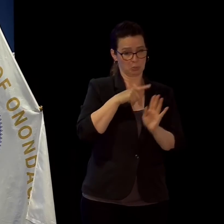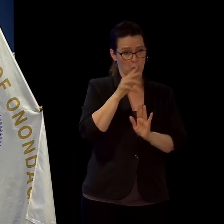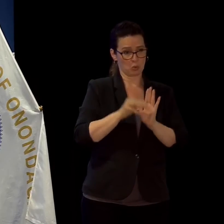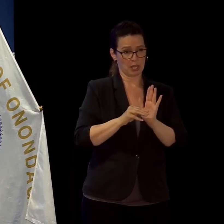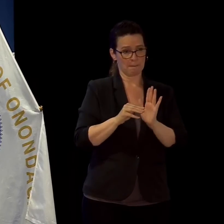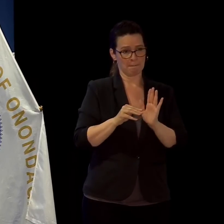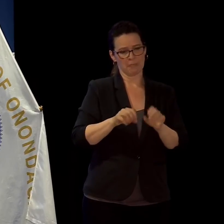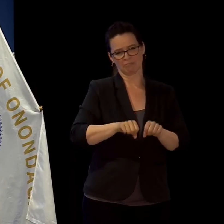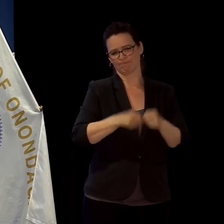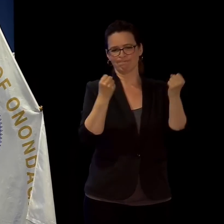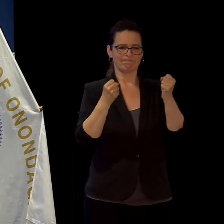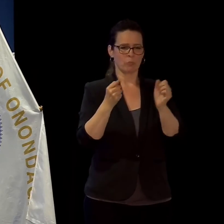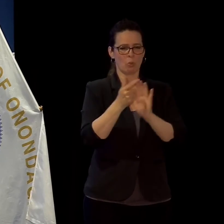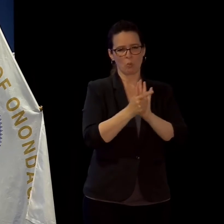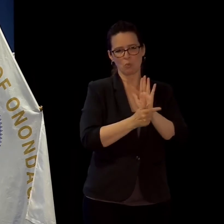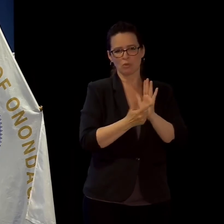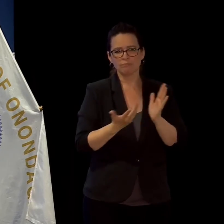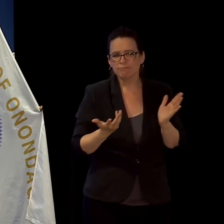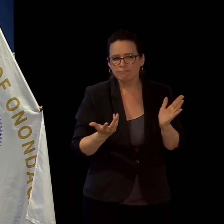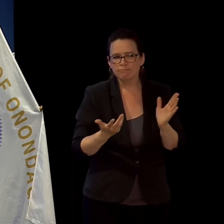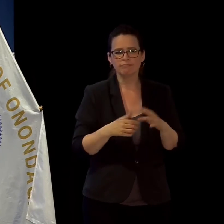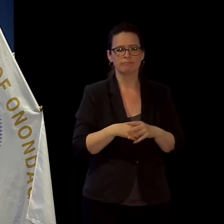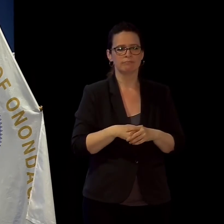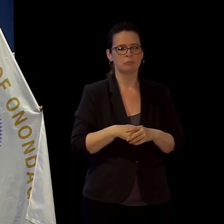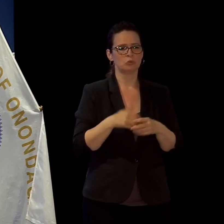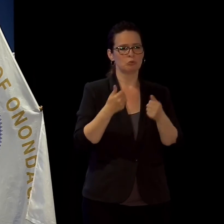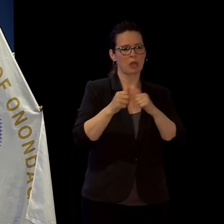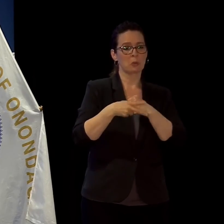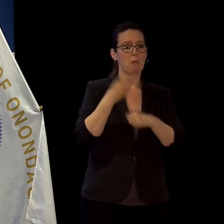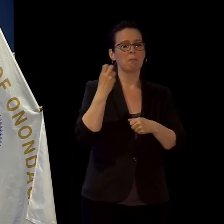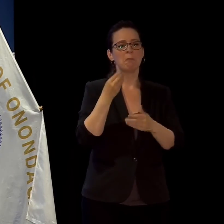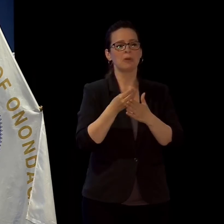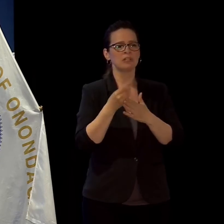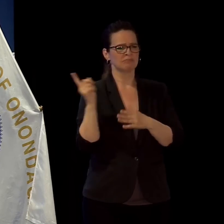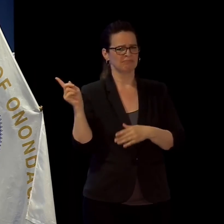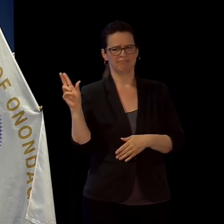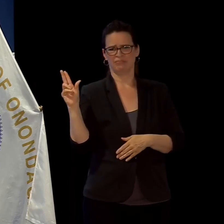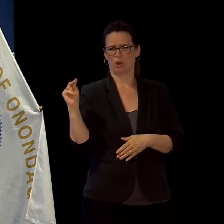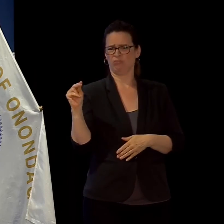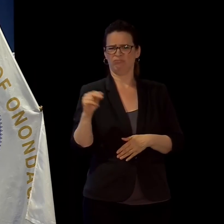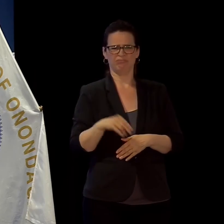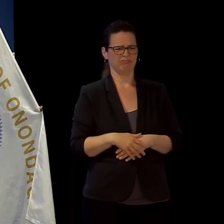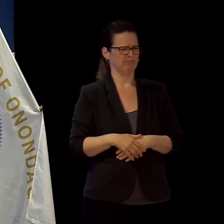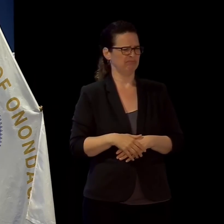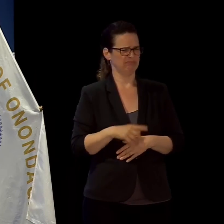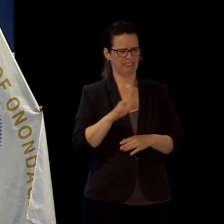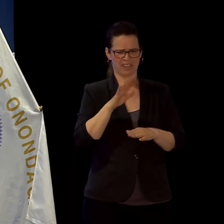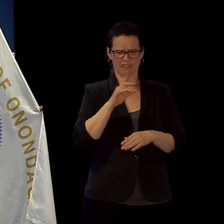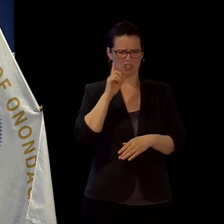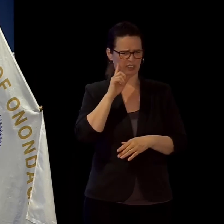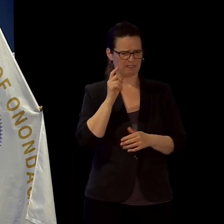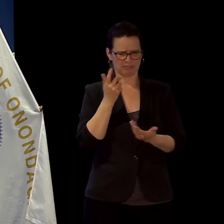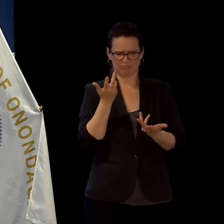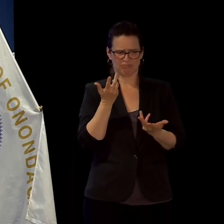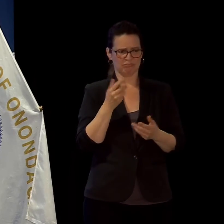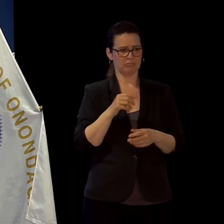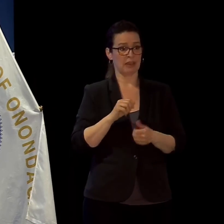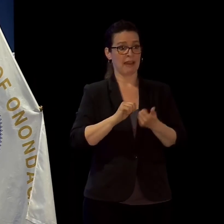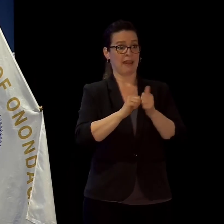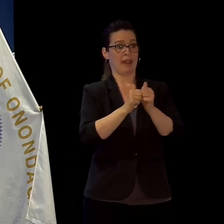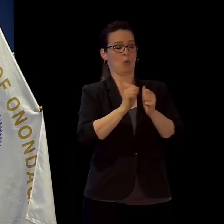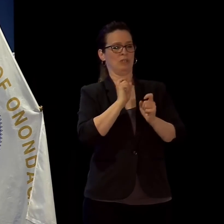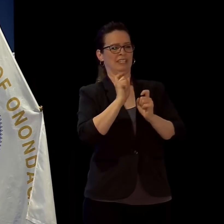or trying to take money in some way? I don't know. I mean, the only way that we reimburse is with the voucher